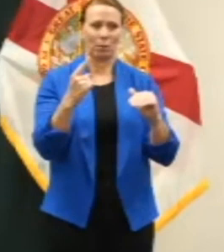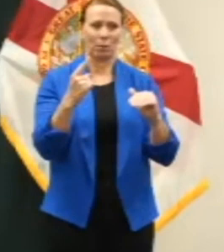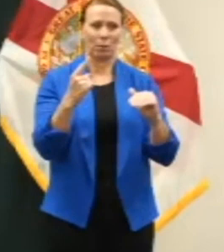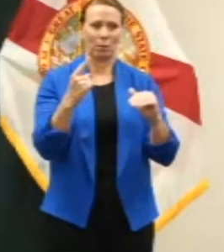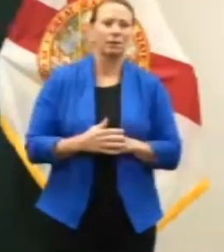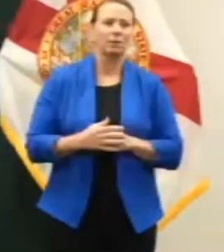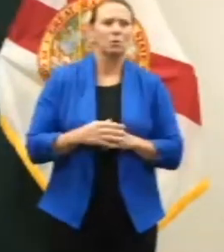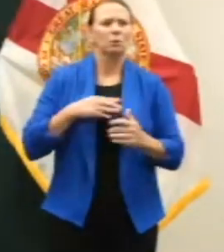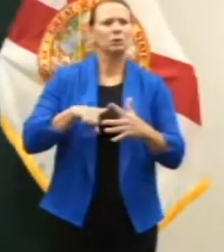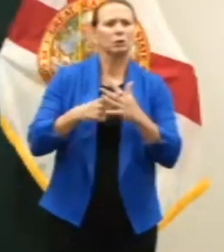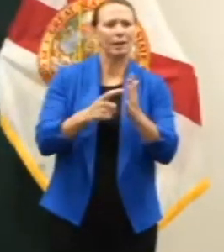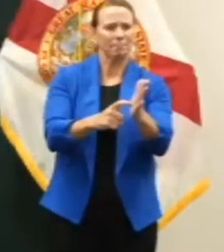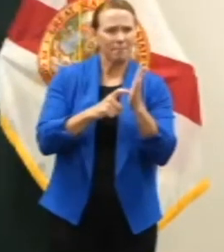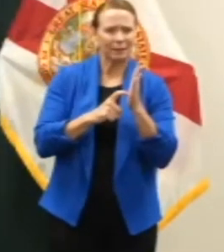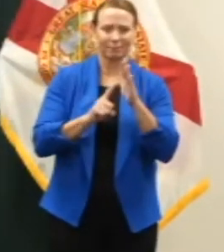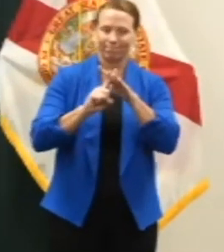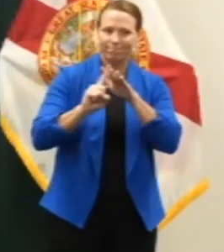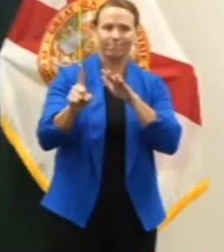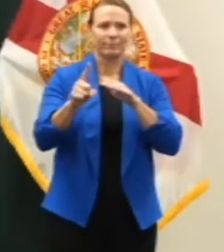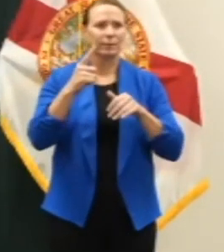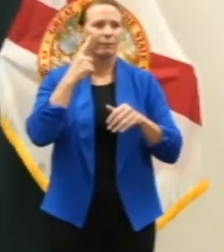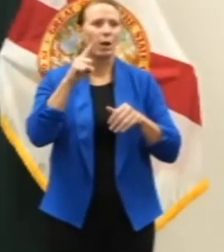evacuation for coastal communities, anybody in